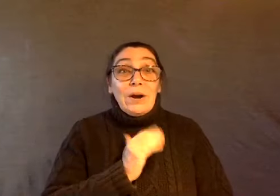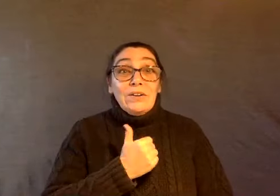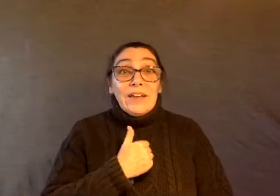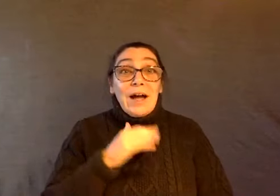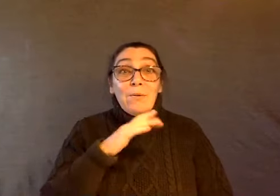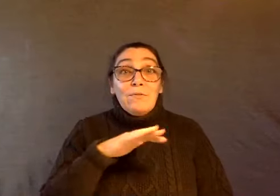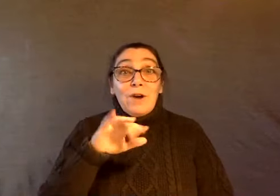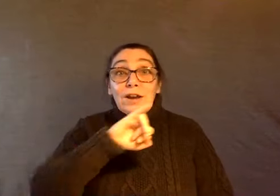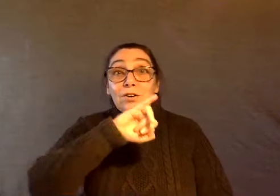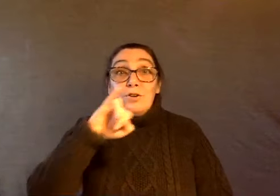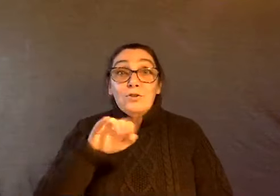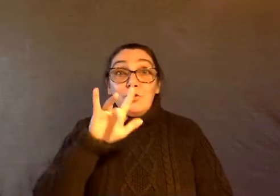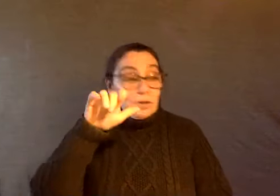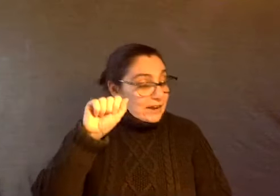Where's our friend Julia?